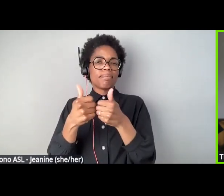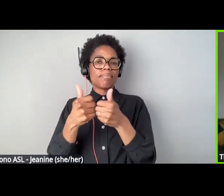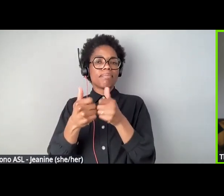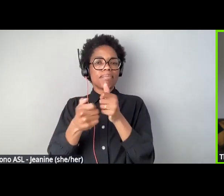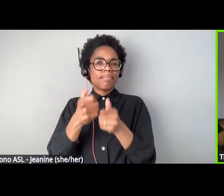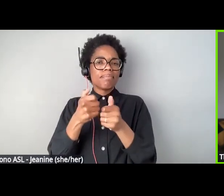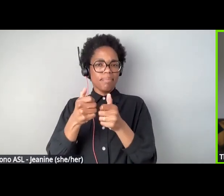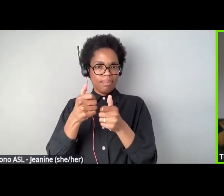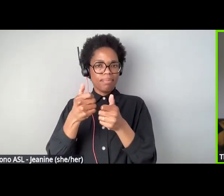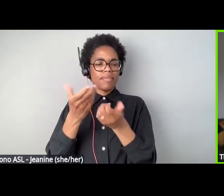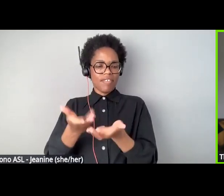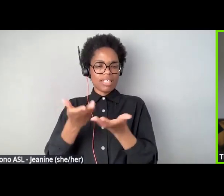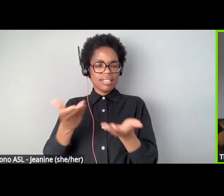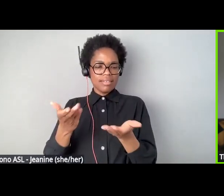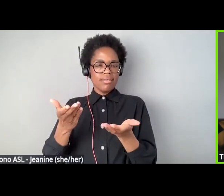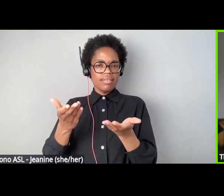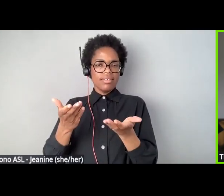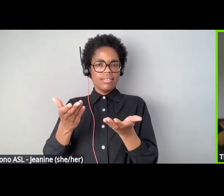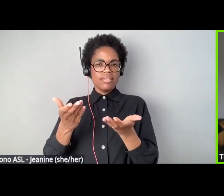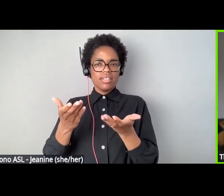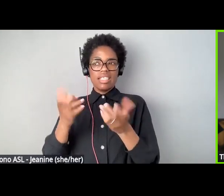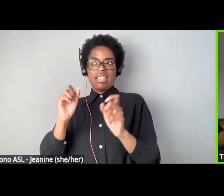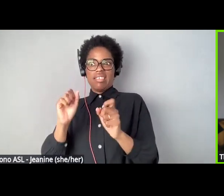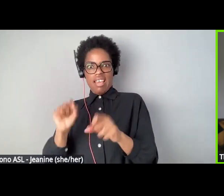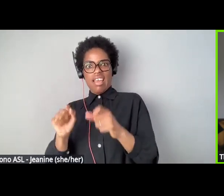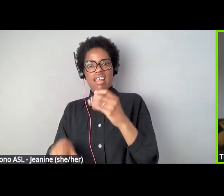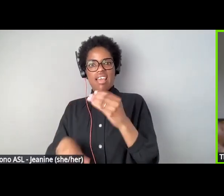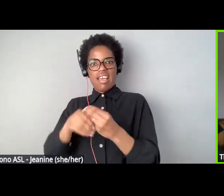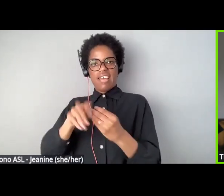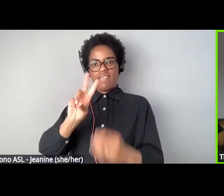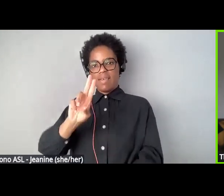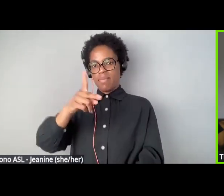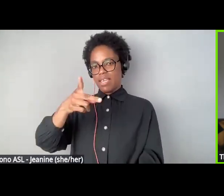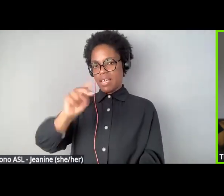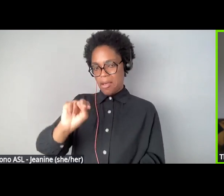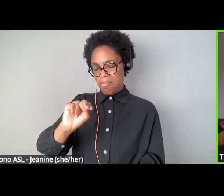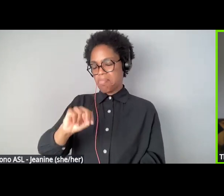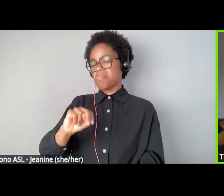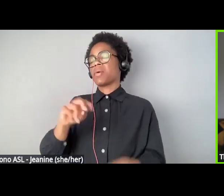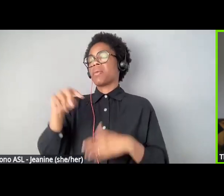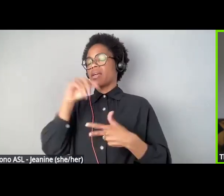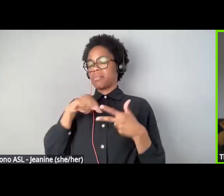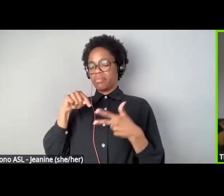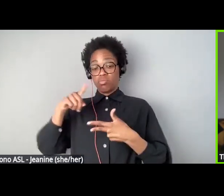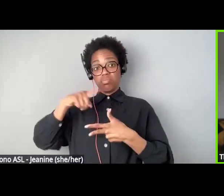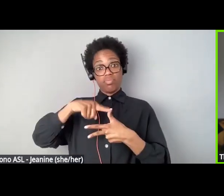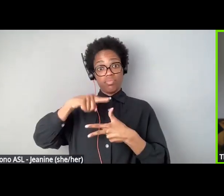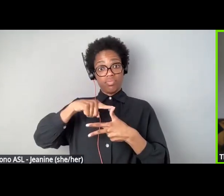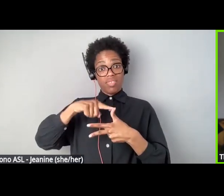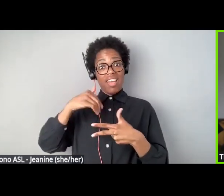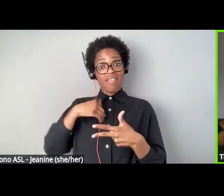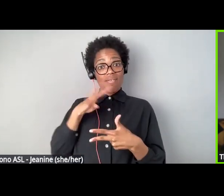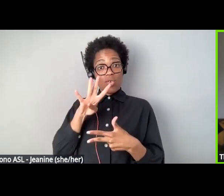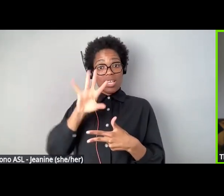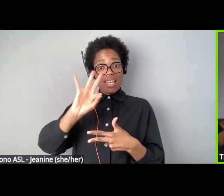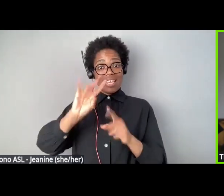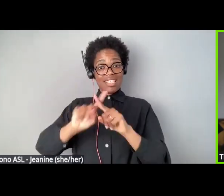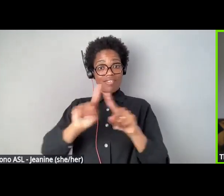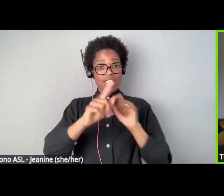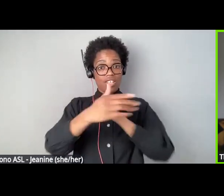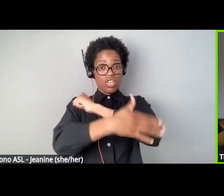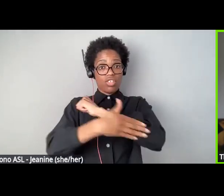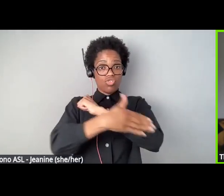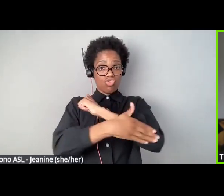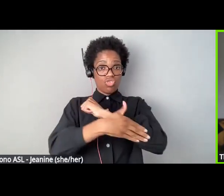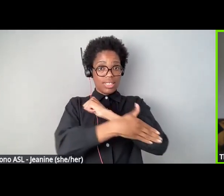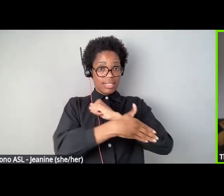at. Mullvad has servers in 49 countries, so that's 49 different places you can be connecting from. If you want to watch